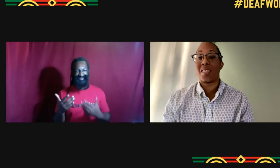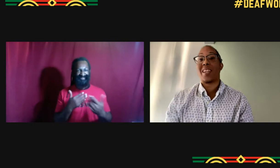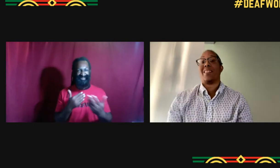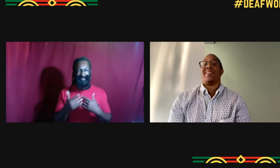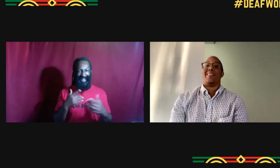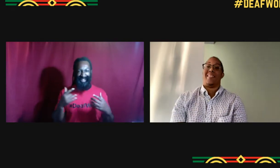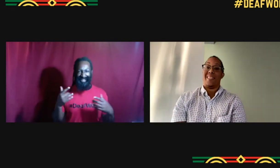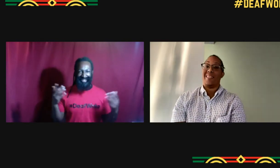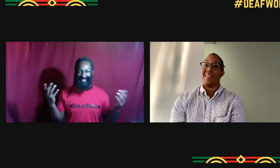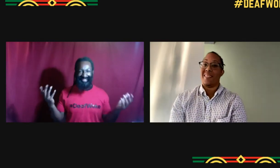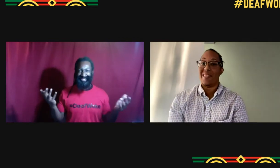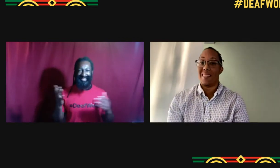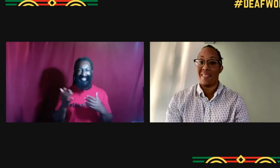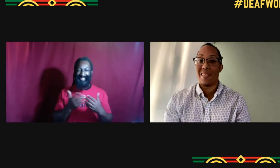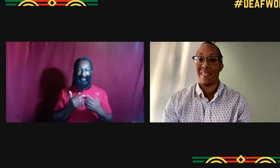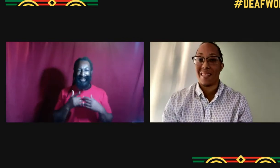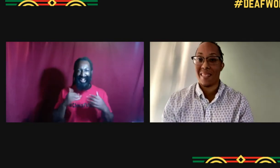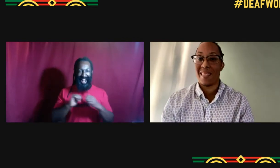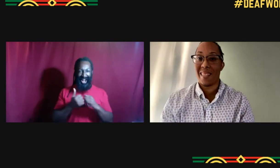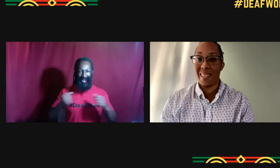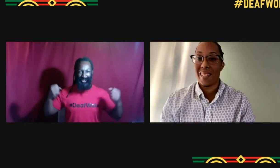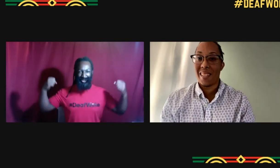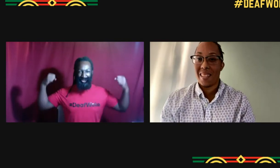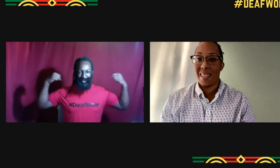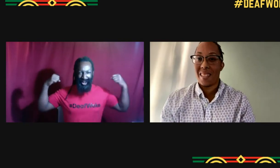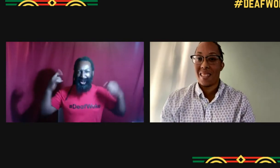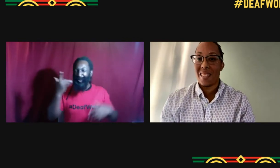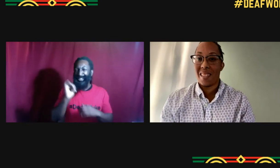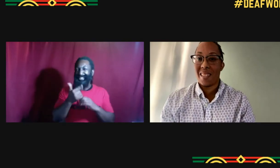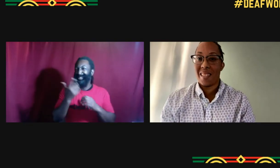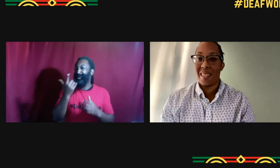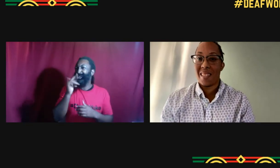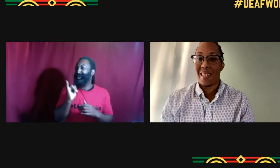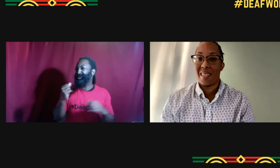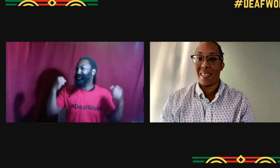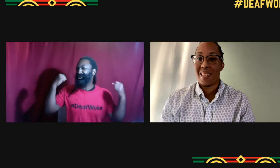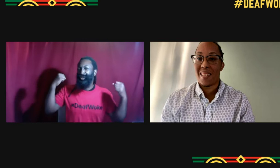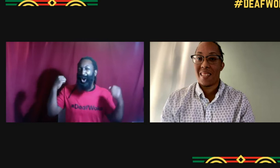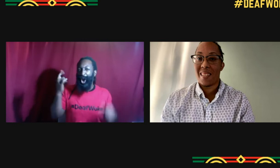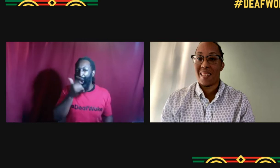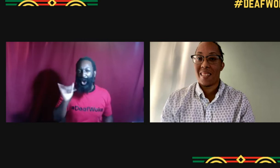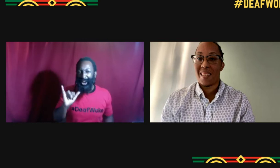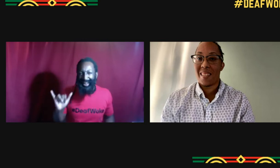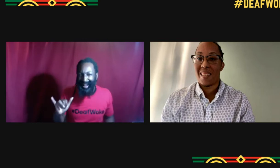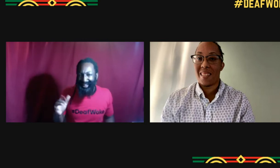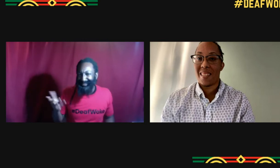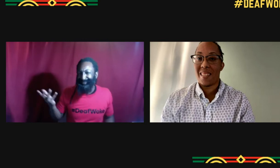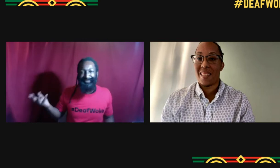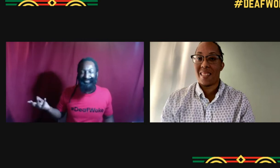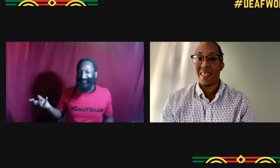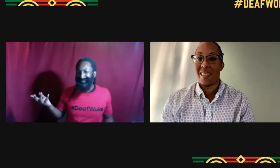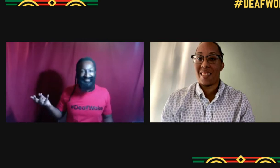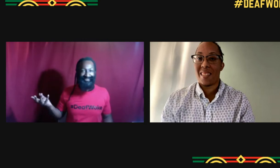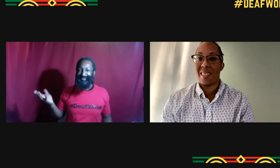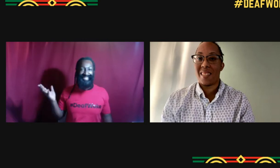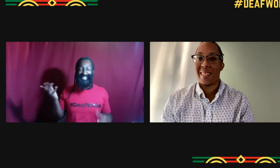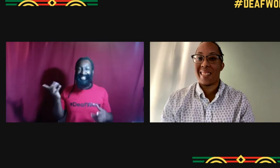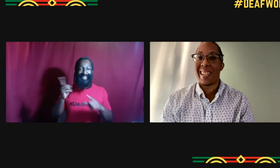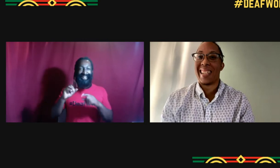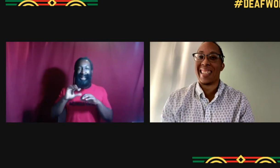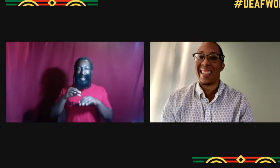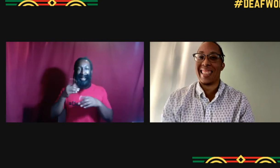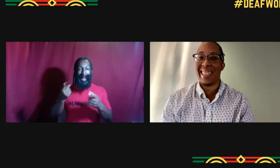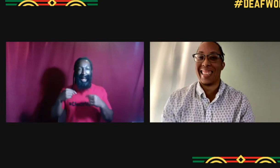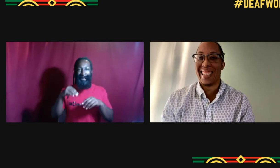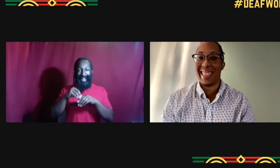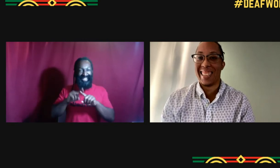I mean, some people are like, nah, you're fine. You could do it yourself. It doesn't matter how strong we may look